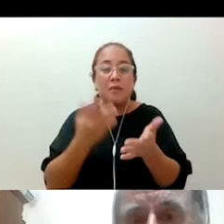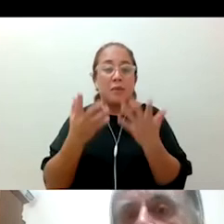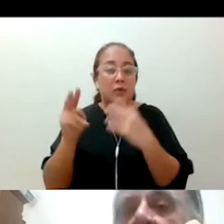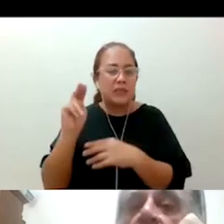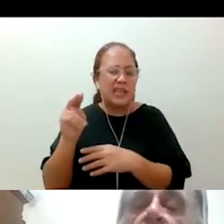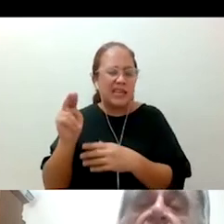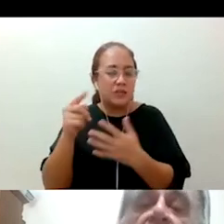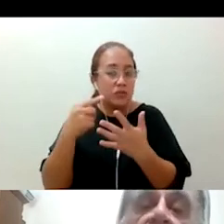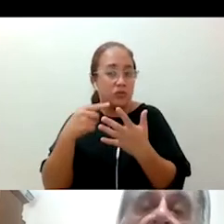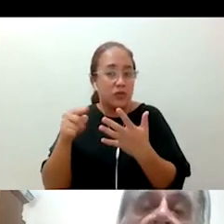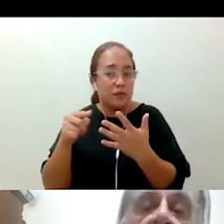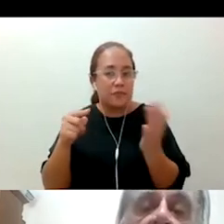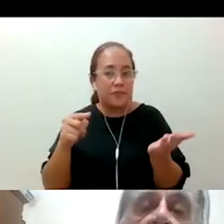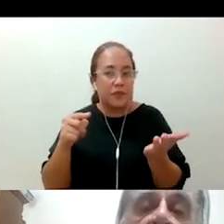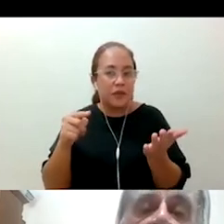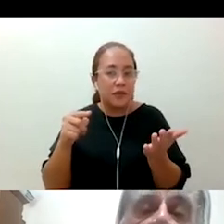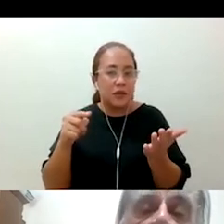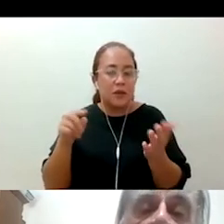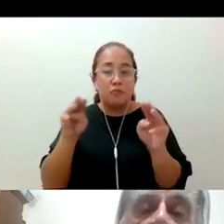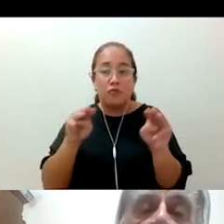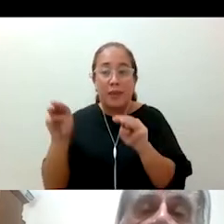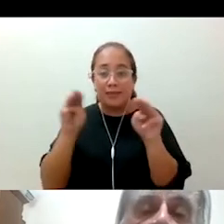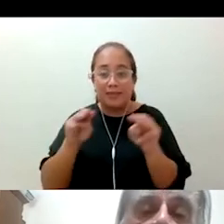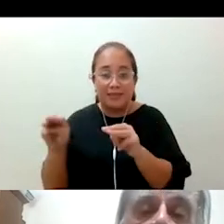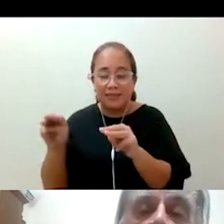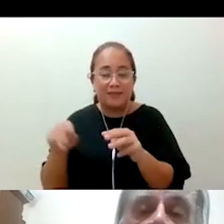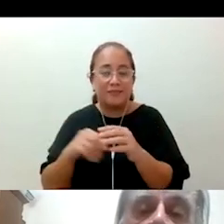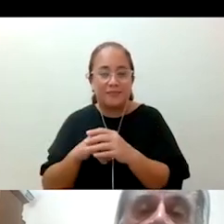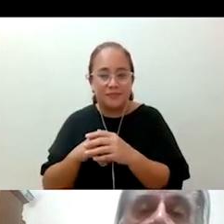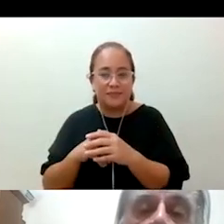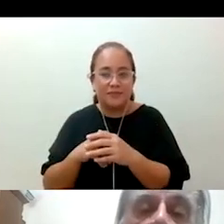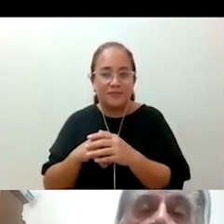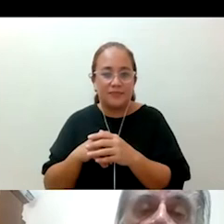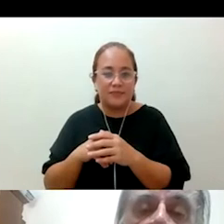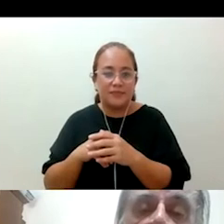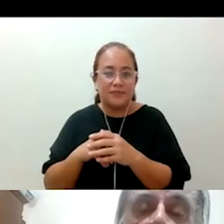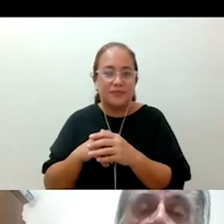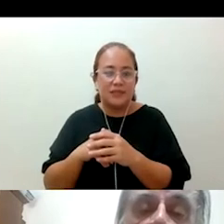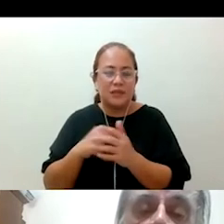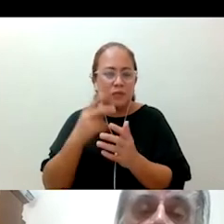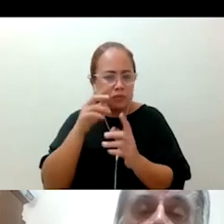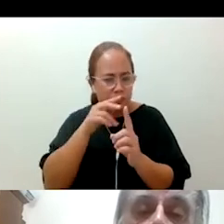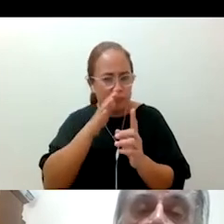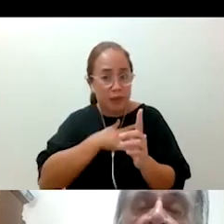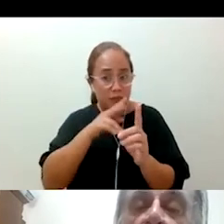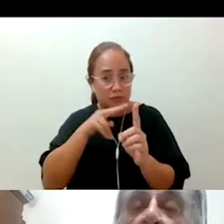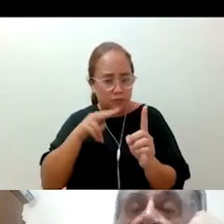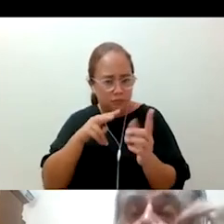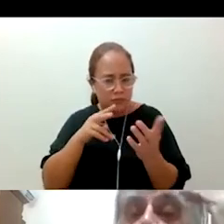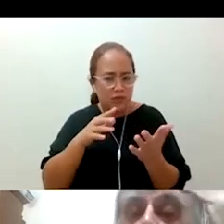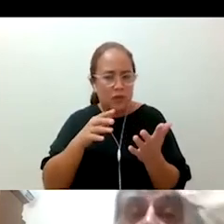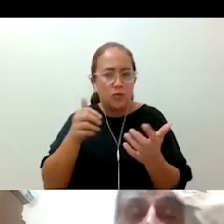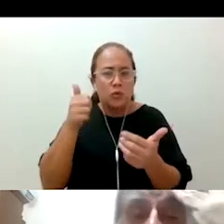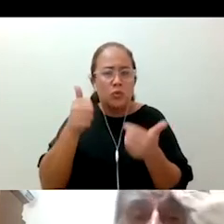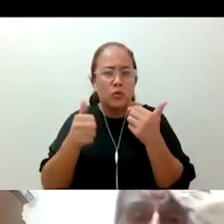to distinguish them by movement. And it looks to me, but which movement